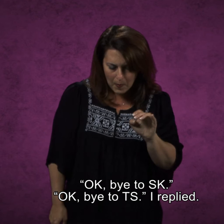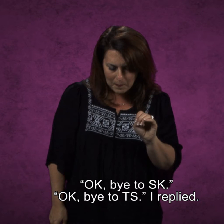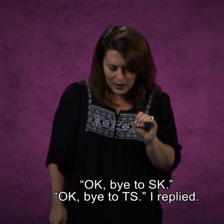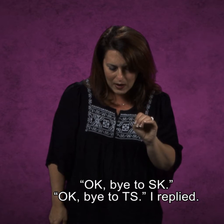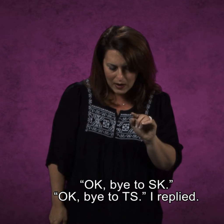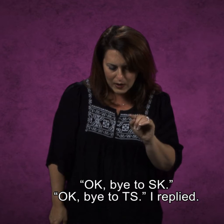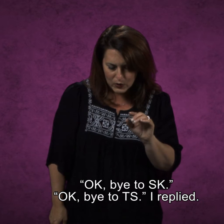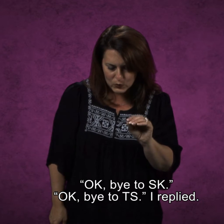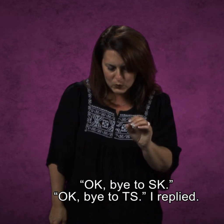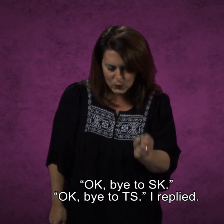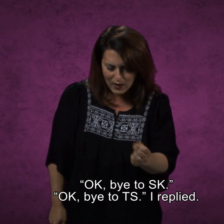bye to SK.